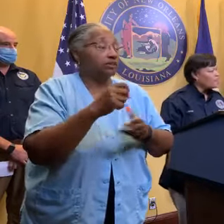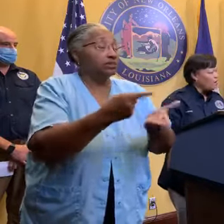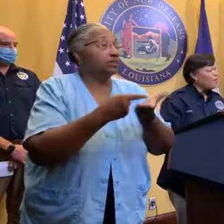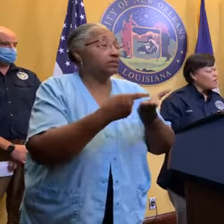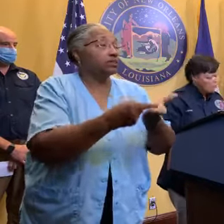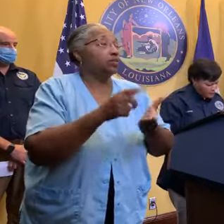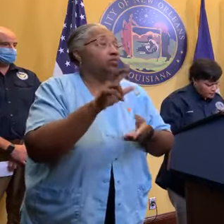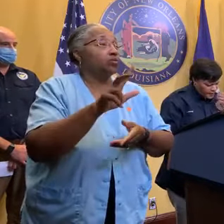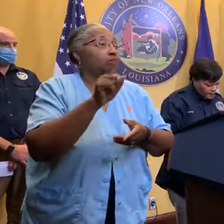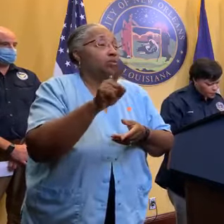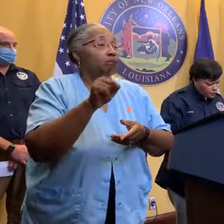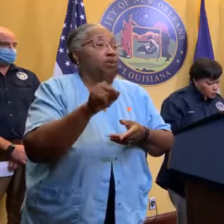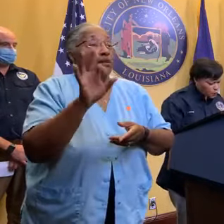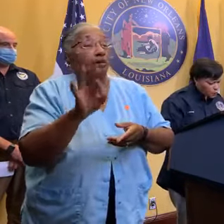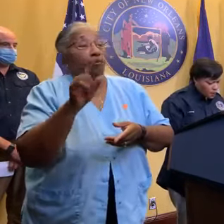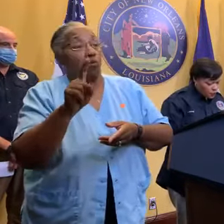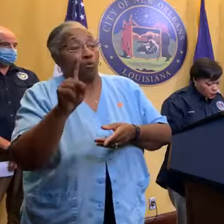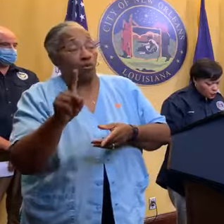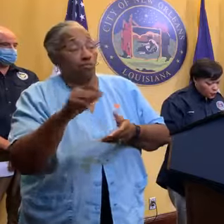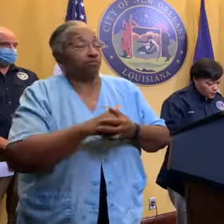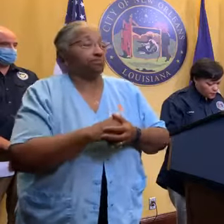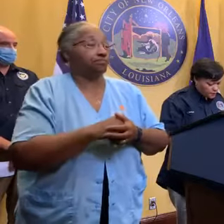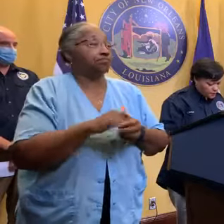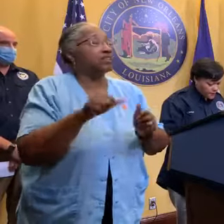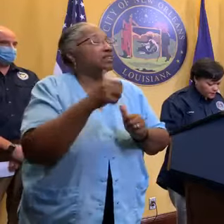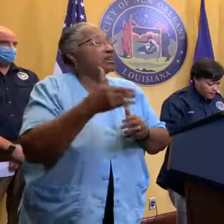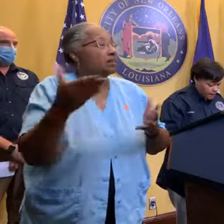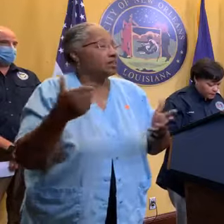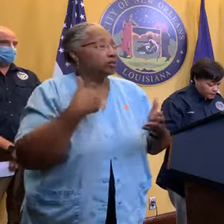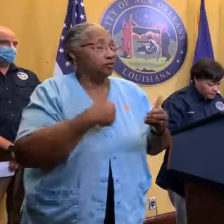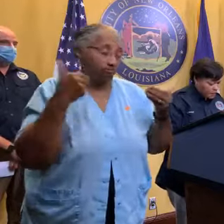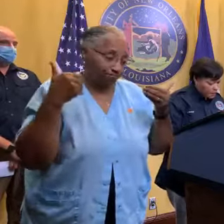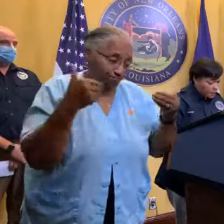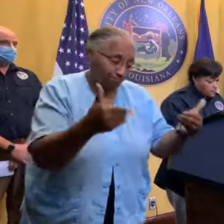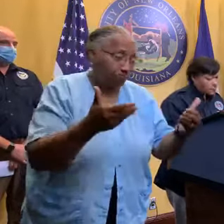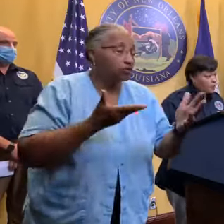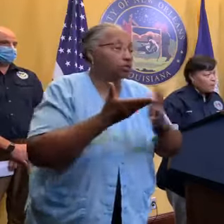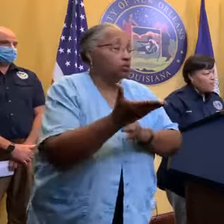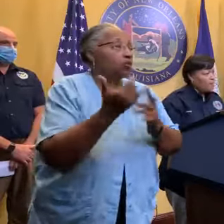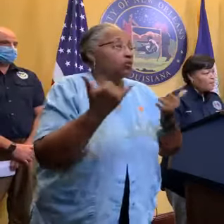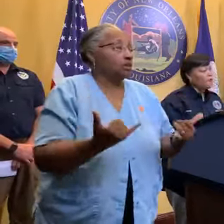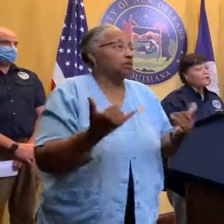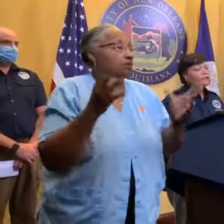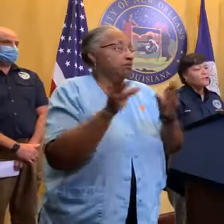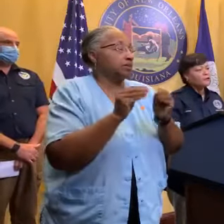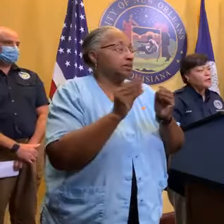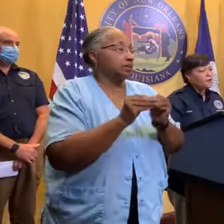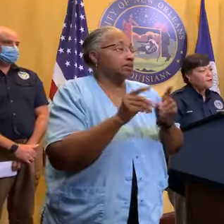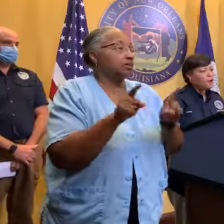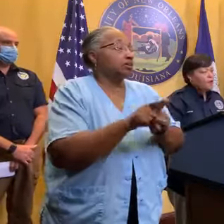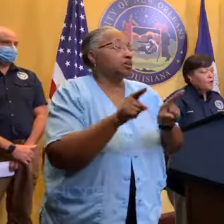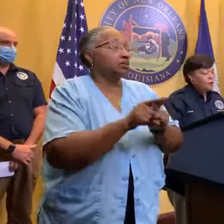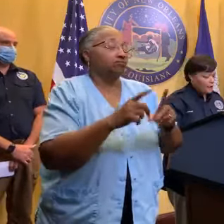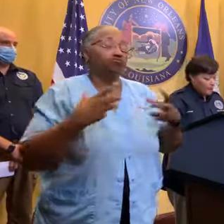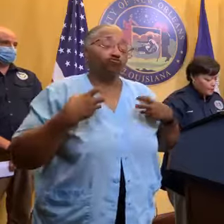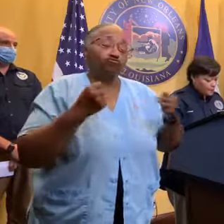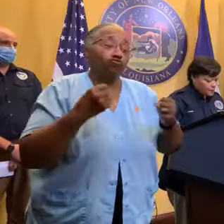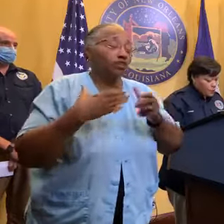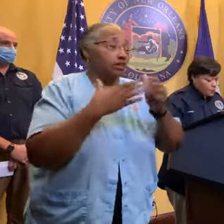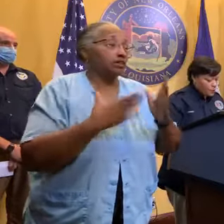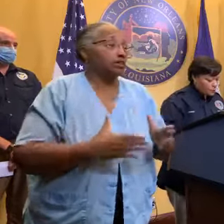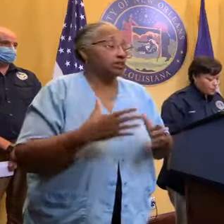311, 911, other things as we move through this press conference. Also, my fierce leader, Colonel